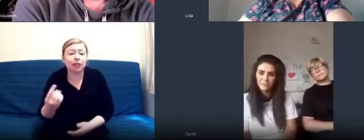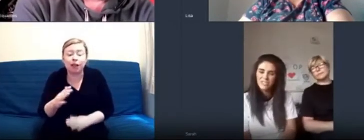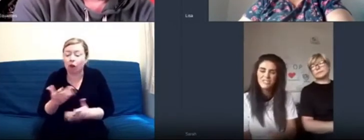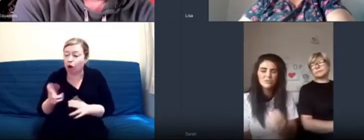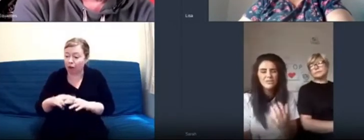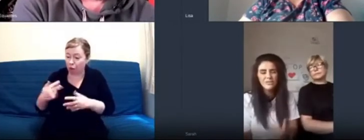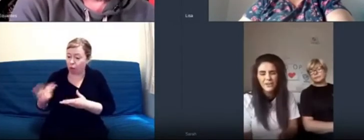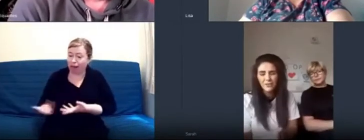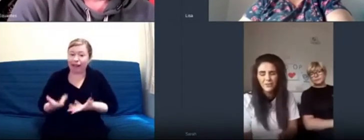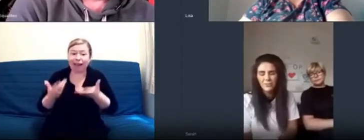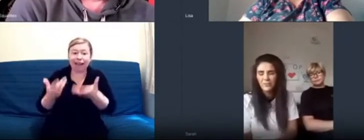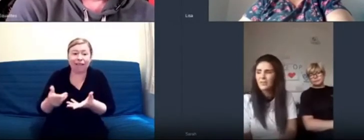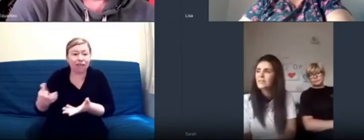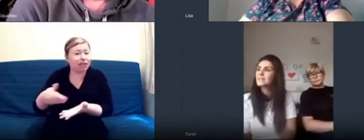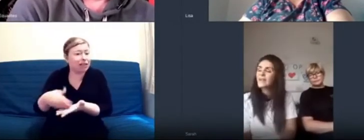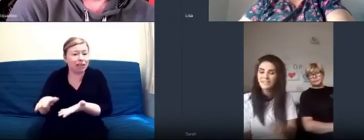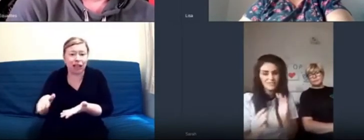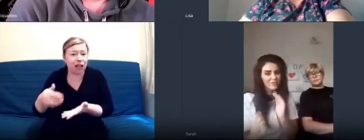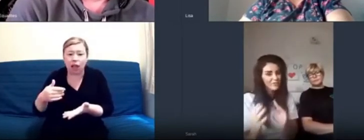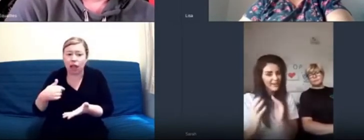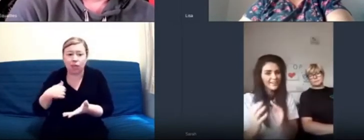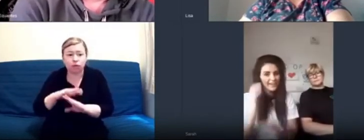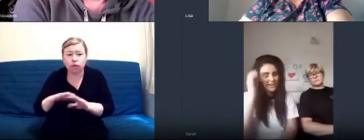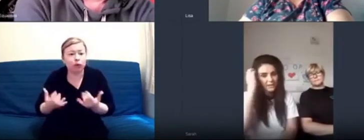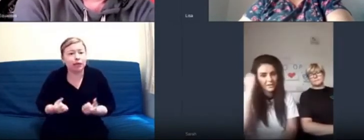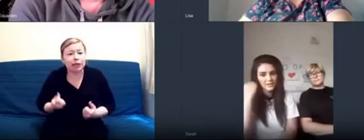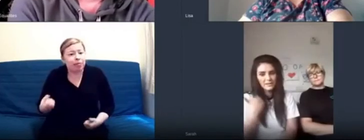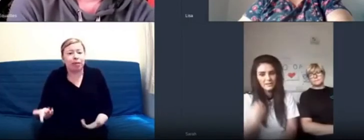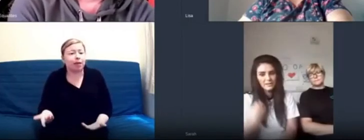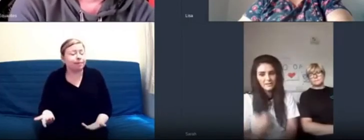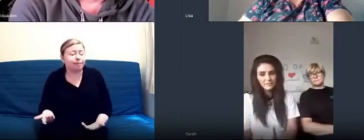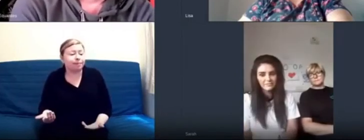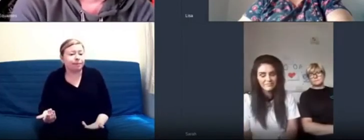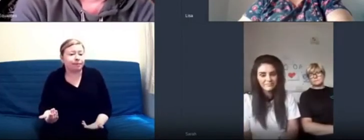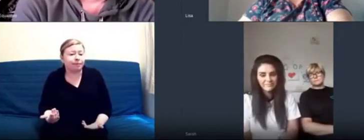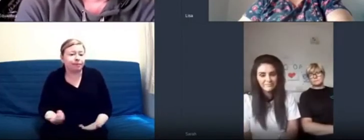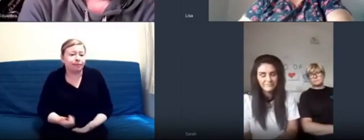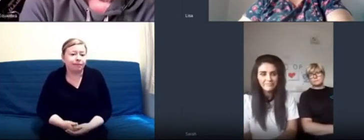kindness, which is so difficult. There's a fine line.